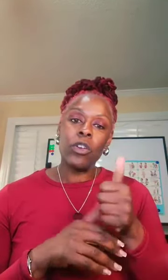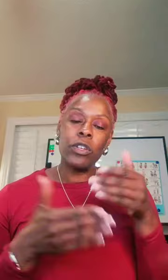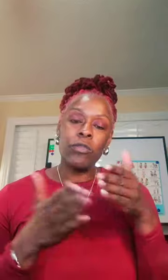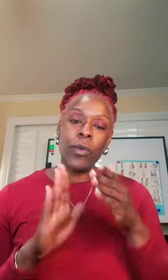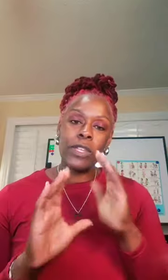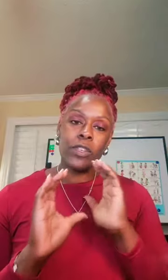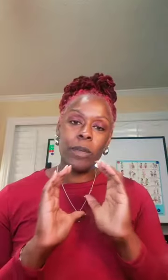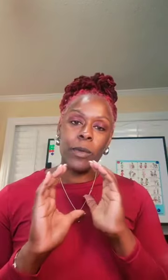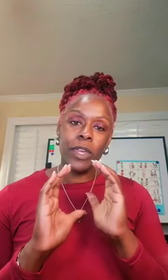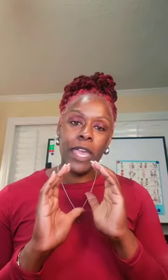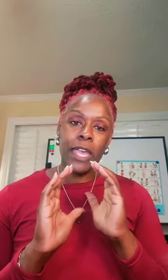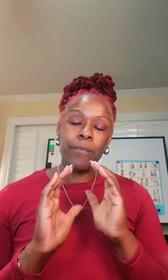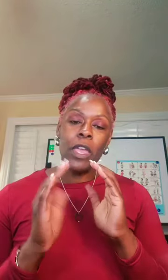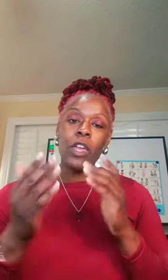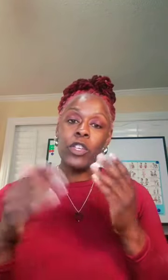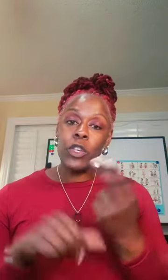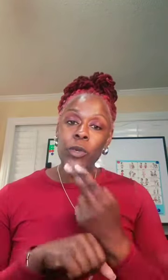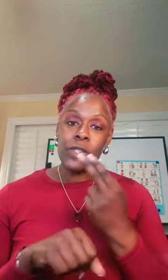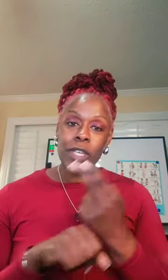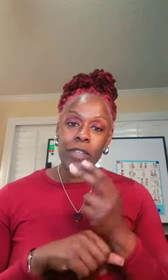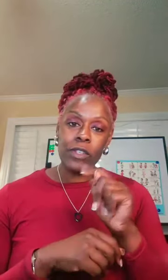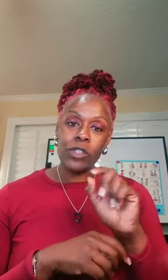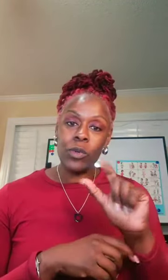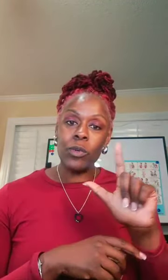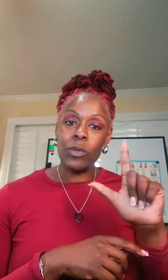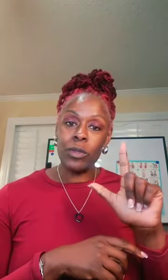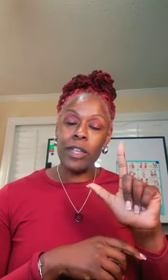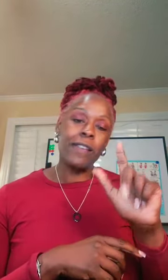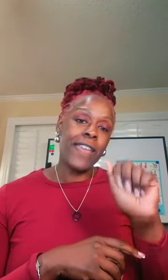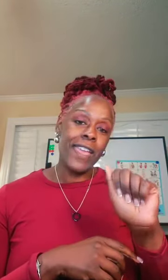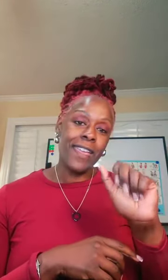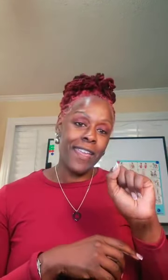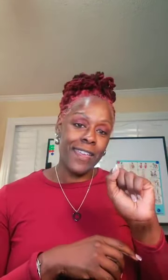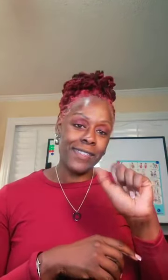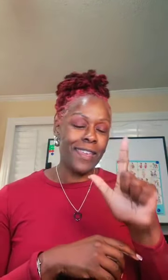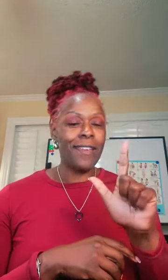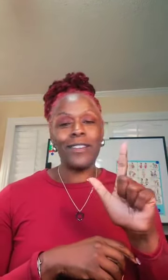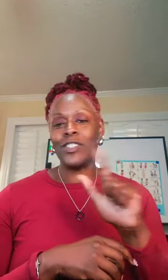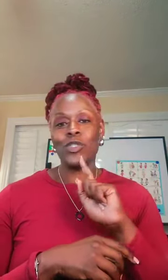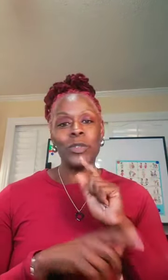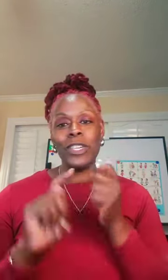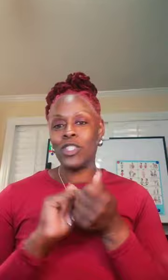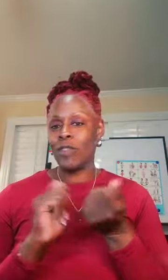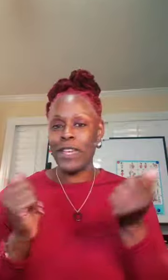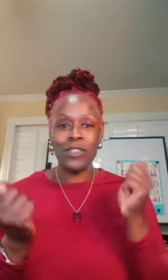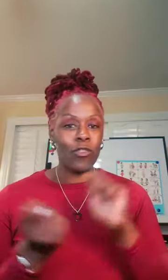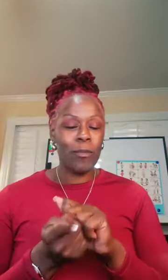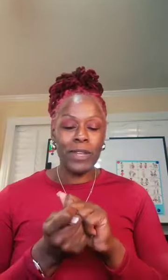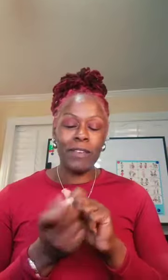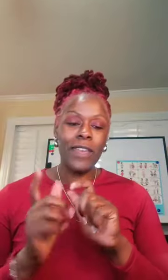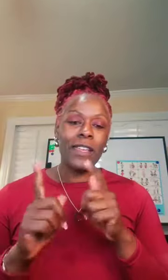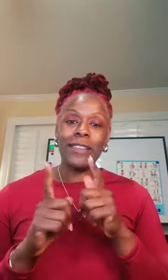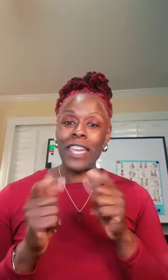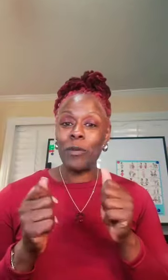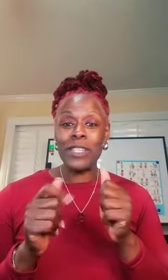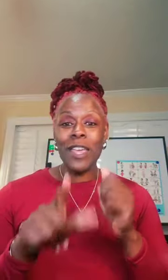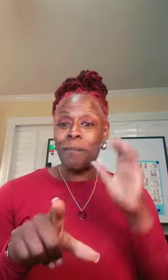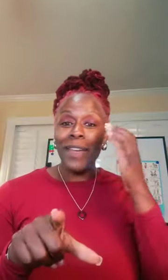alternative way to communicate using the tool of ASL. It's truly a transformative language. My